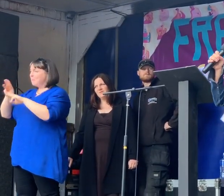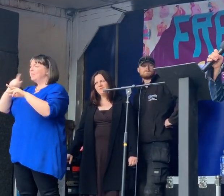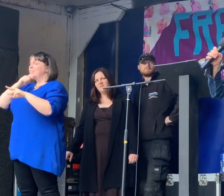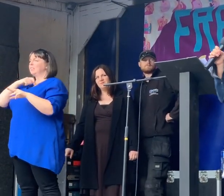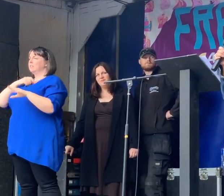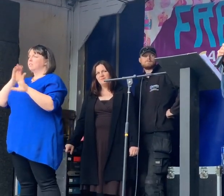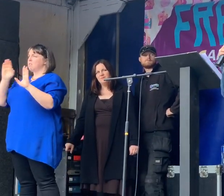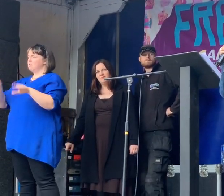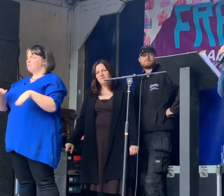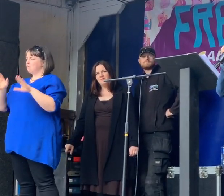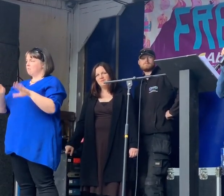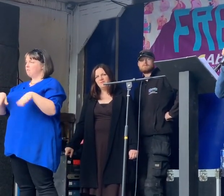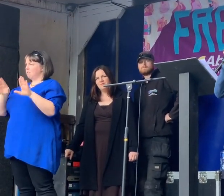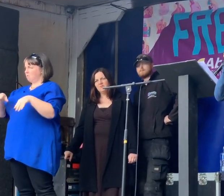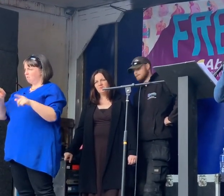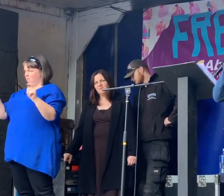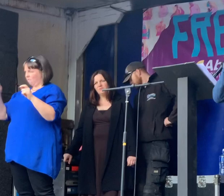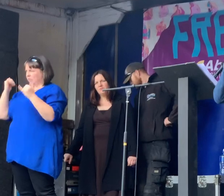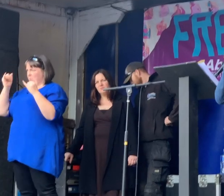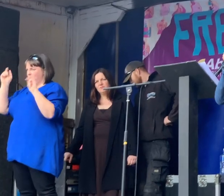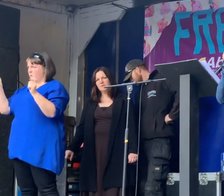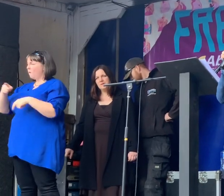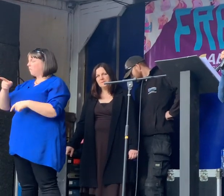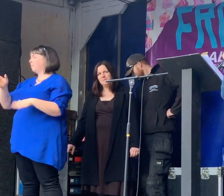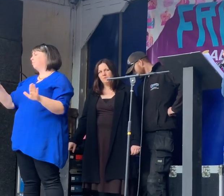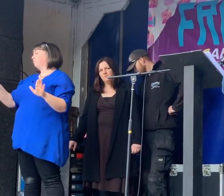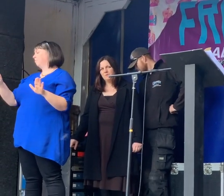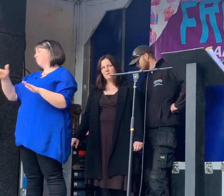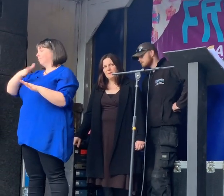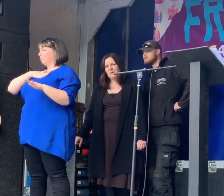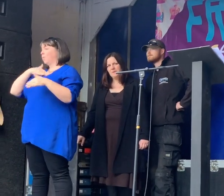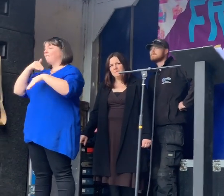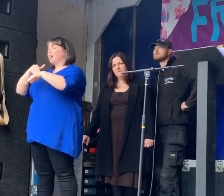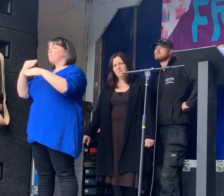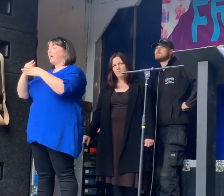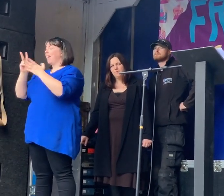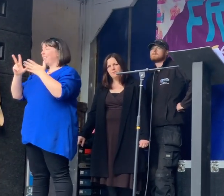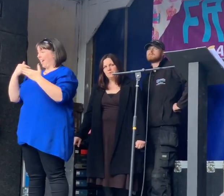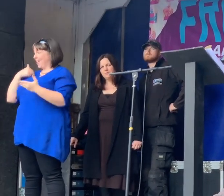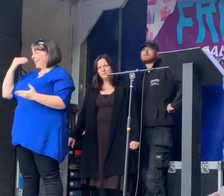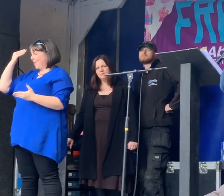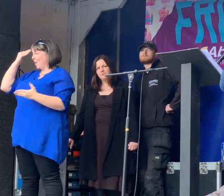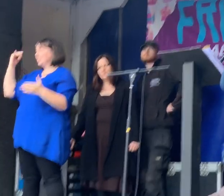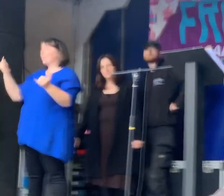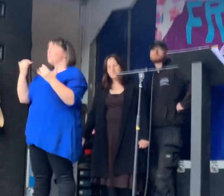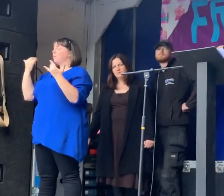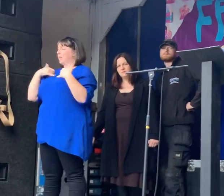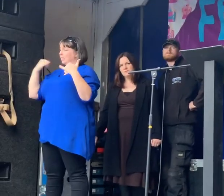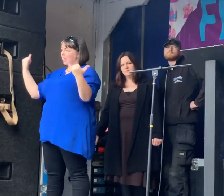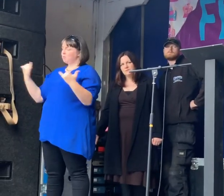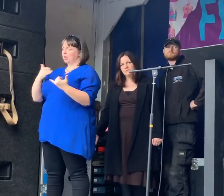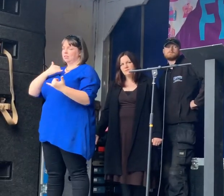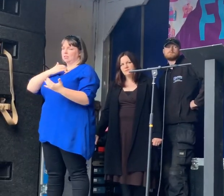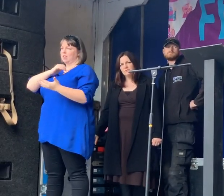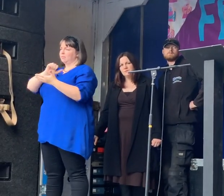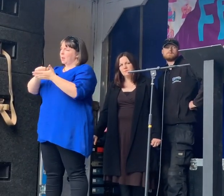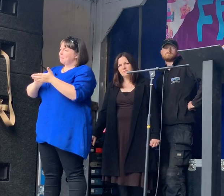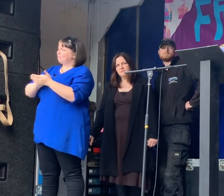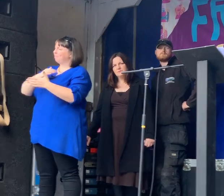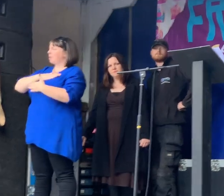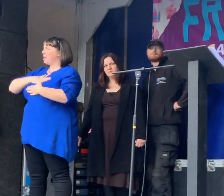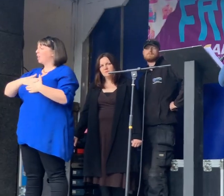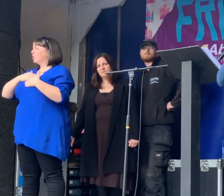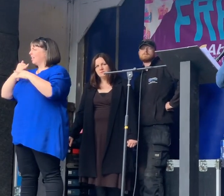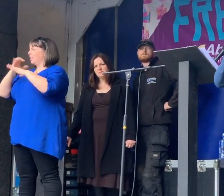we're ghoulish to celebrate. But those of us who've been affected by the 8th directly, we know what we're celebrating. We're celebrating the compassion in the country.